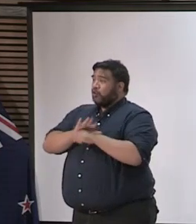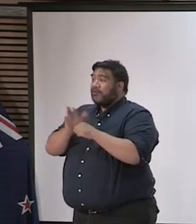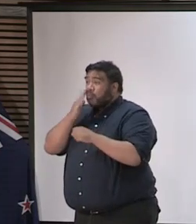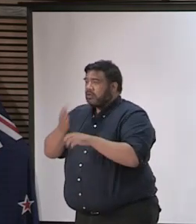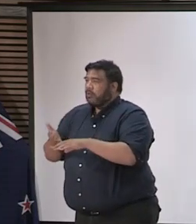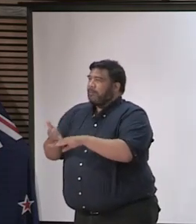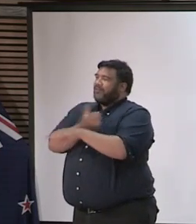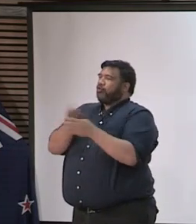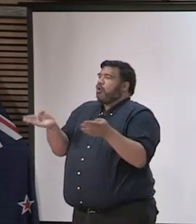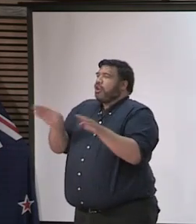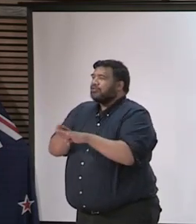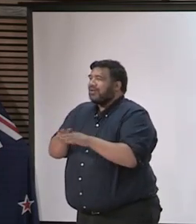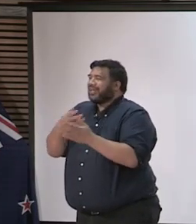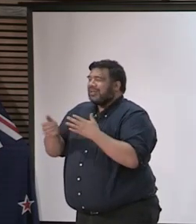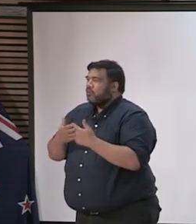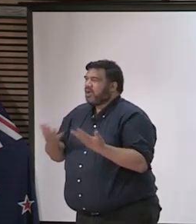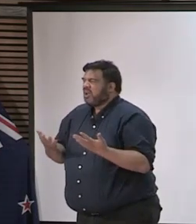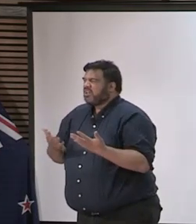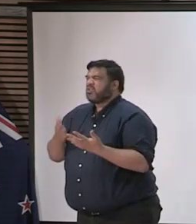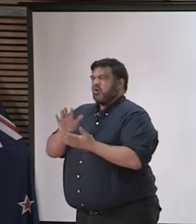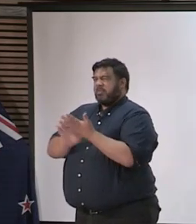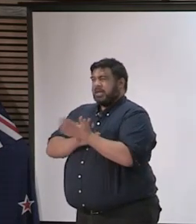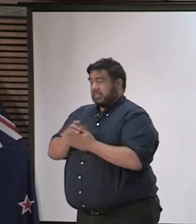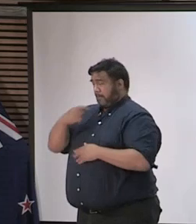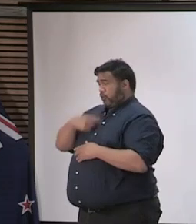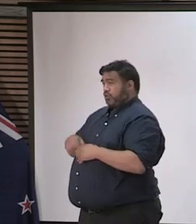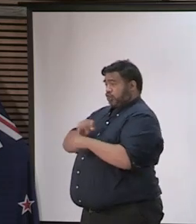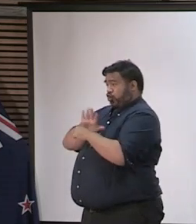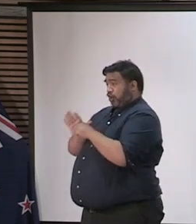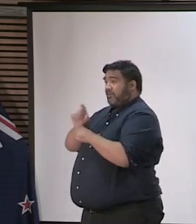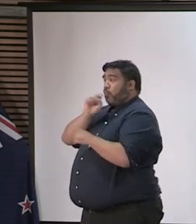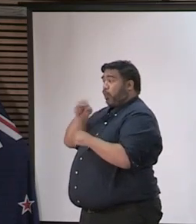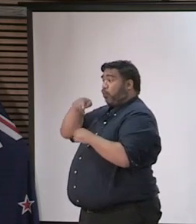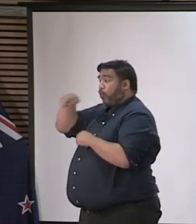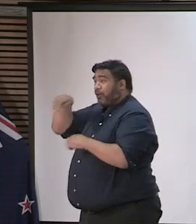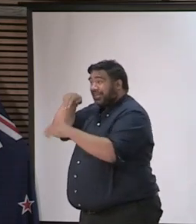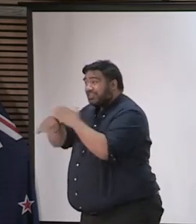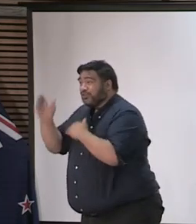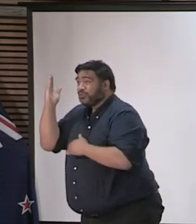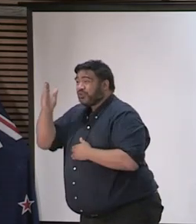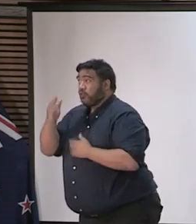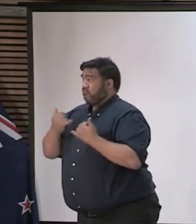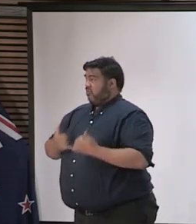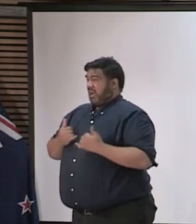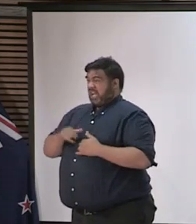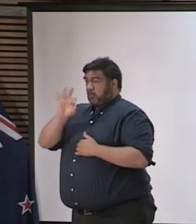information that the likelihood of someone with COVID-19 going through the school gate, as the Minister said, is very, very low in the first